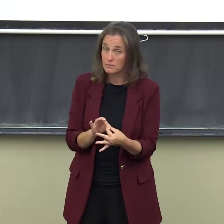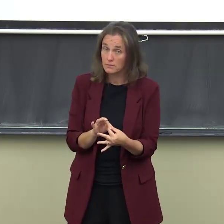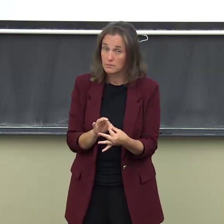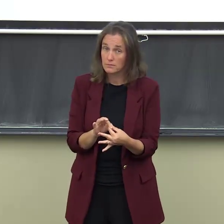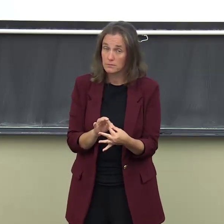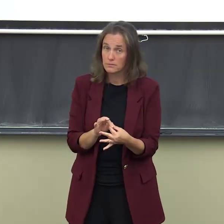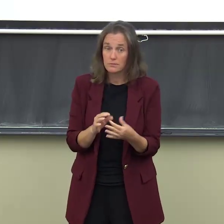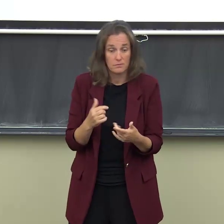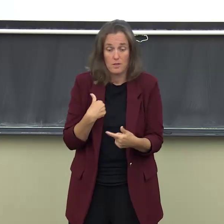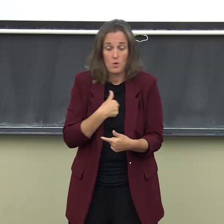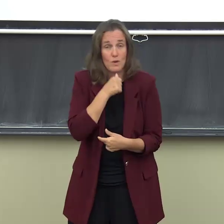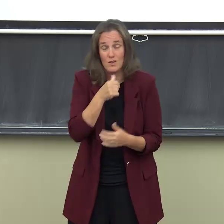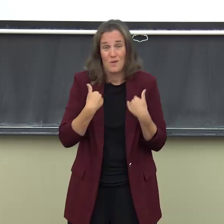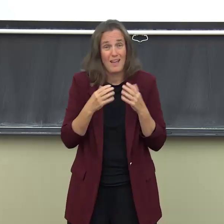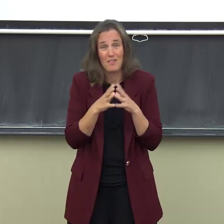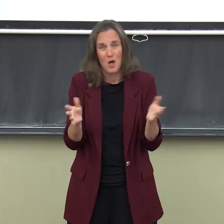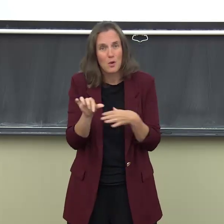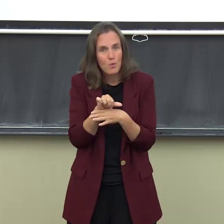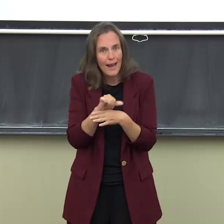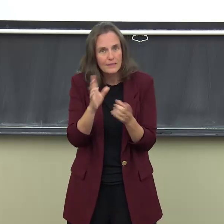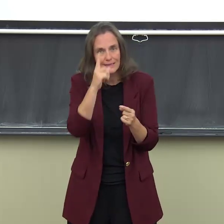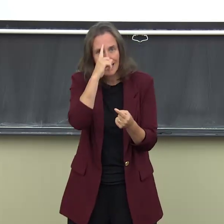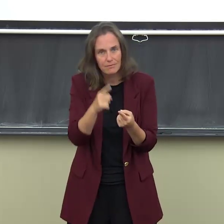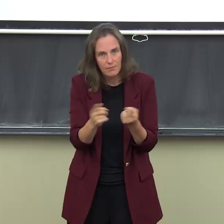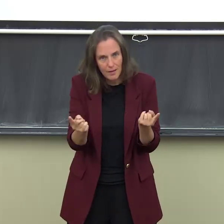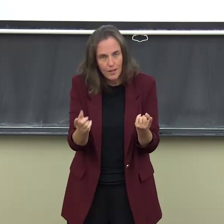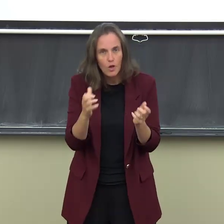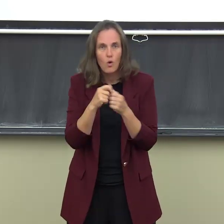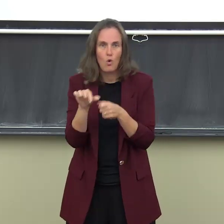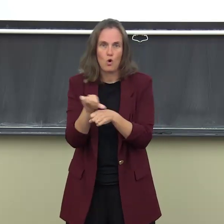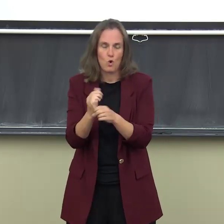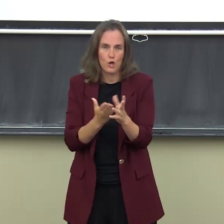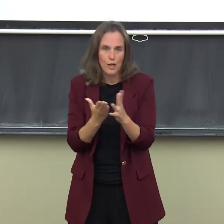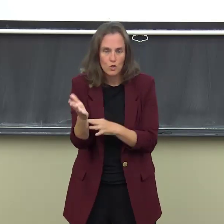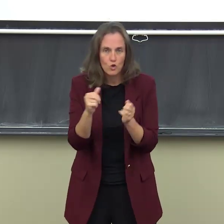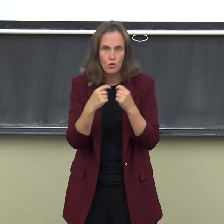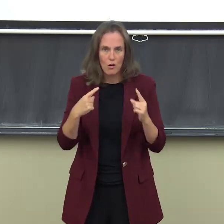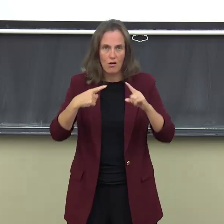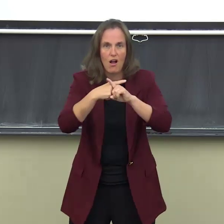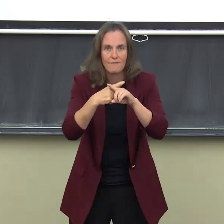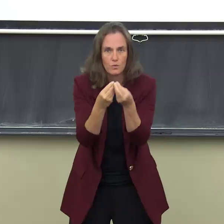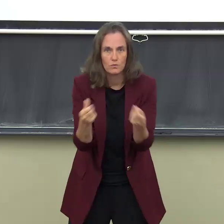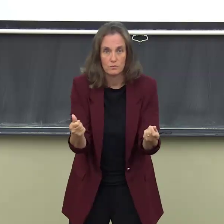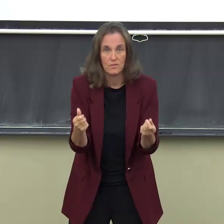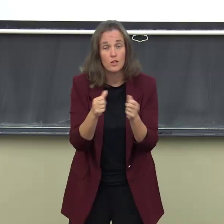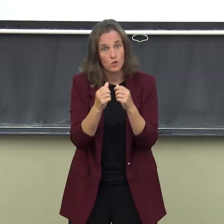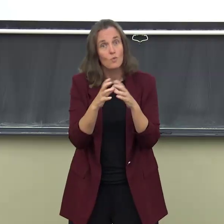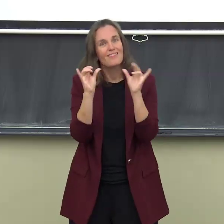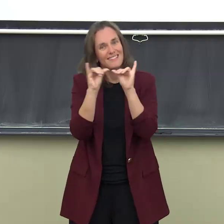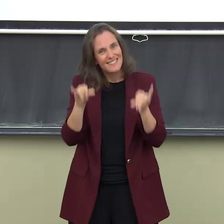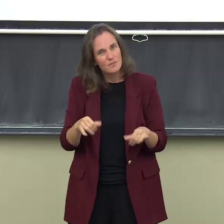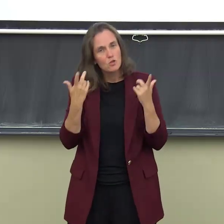We don't have a lot of practice in disagreeing or working through friction or working through conflict. And so these systems always are